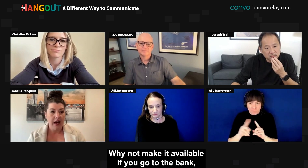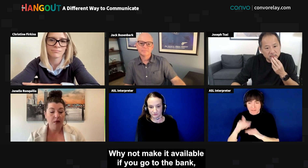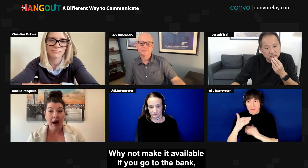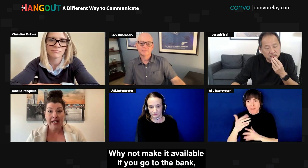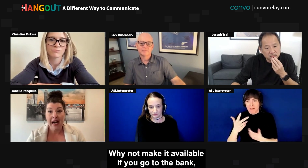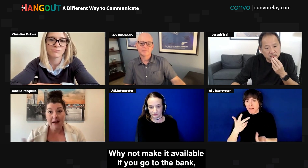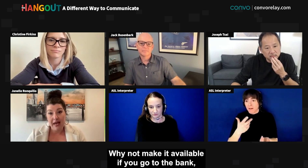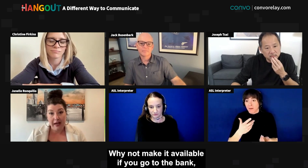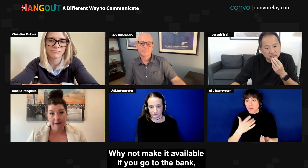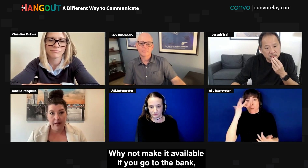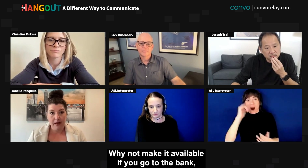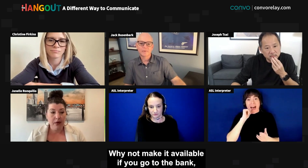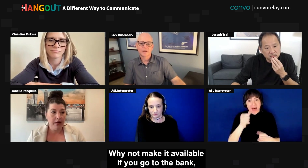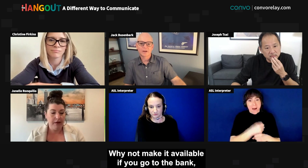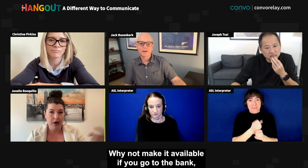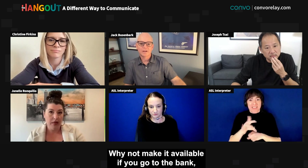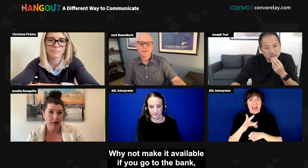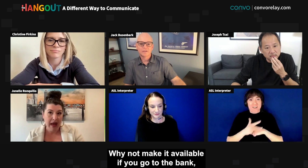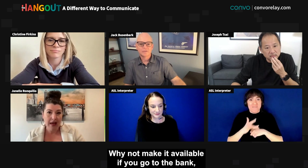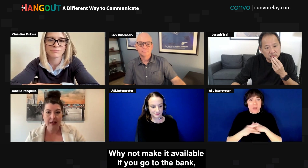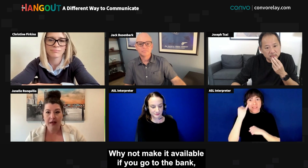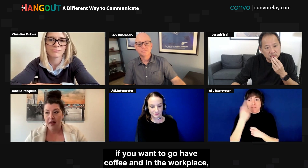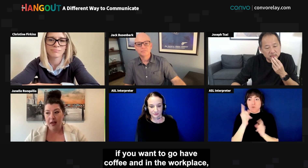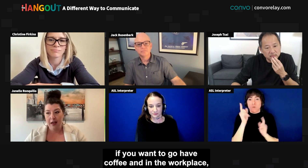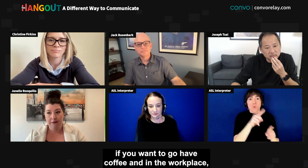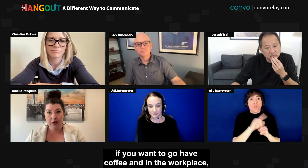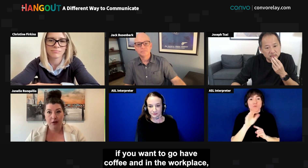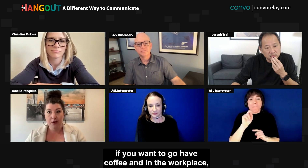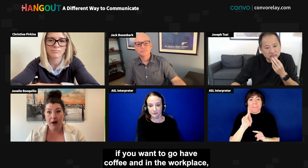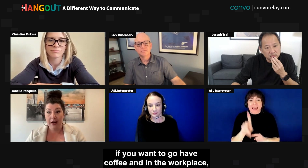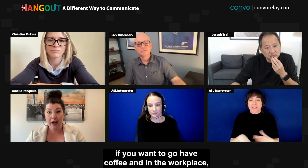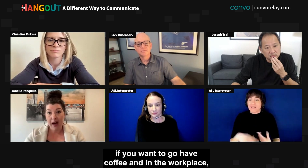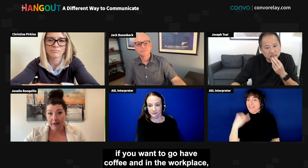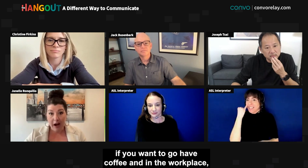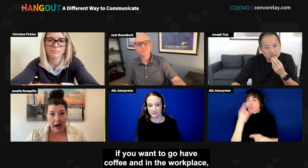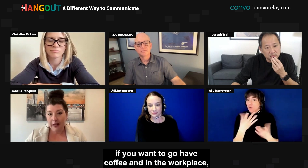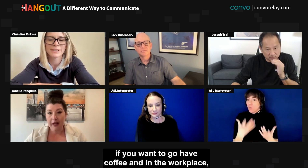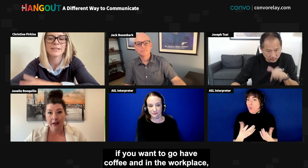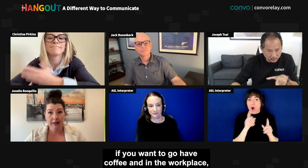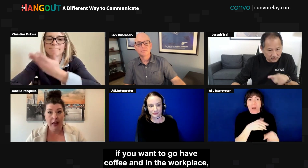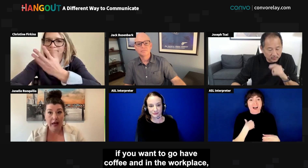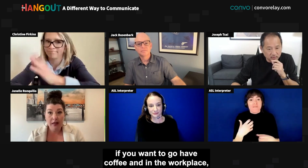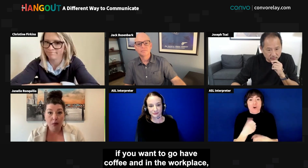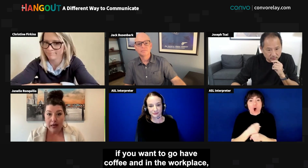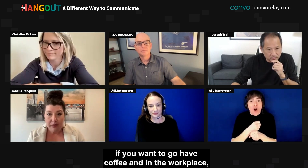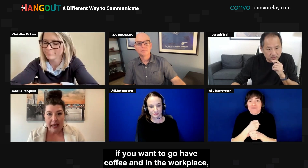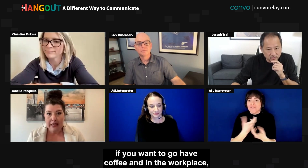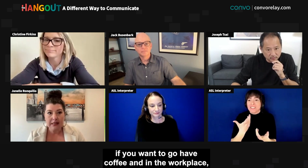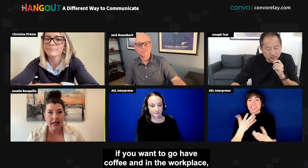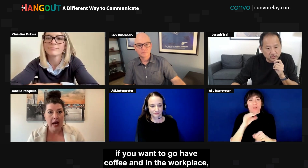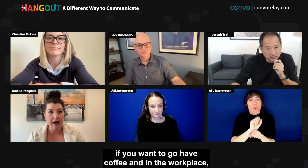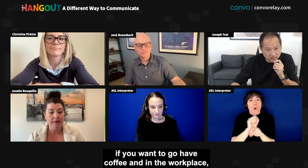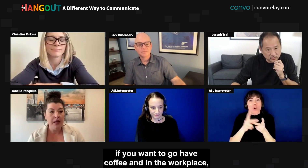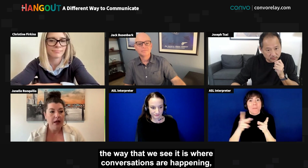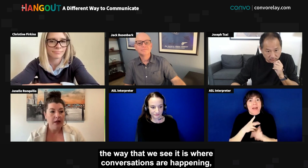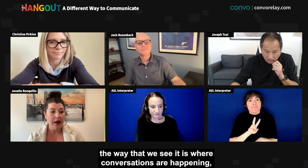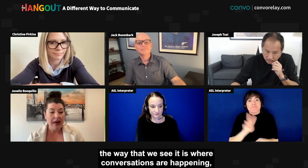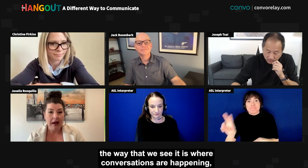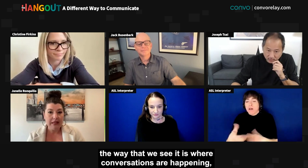Why not make it available if you go to the bank, if you want to go have coffee in the workplace? The way that we see